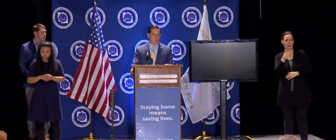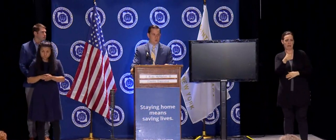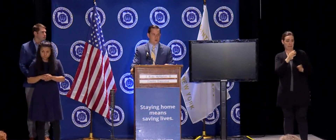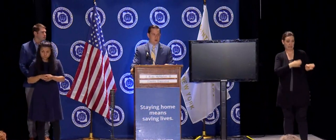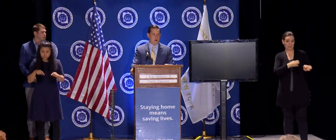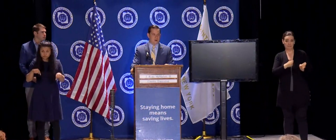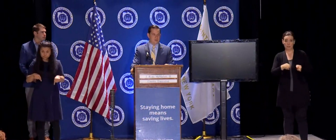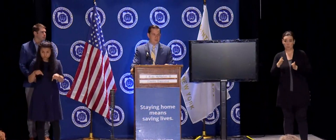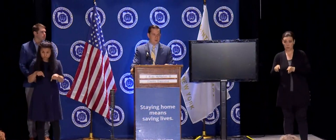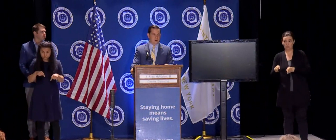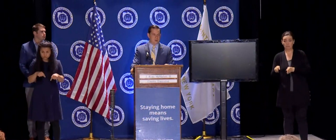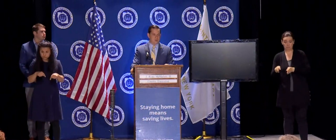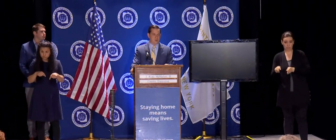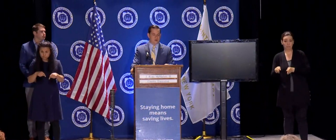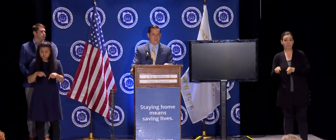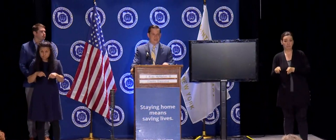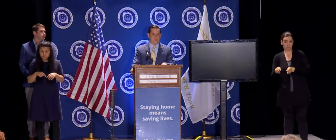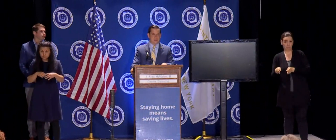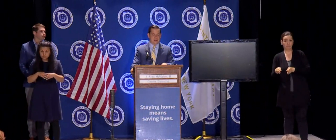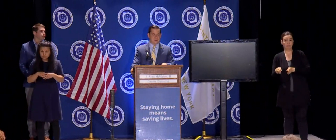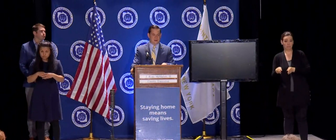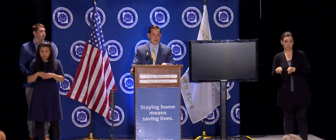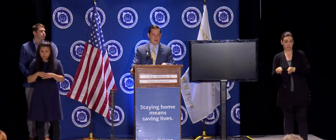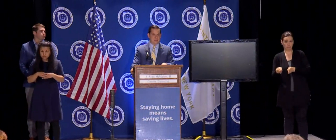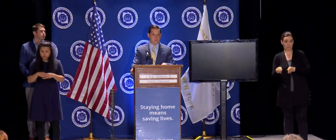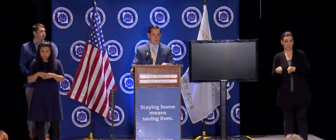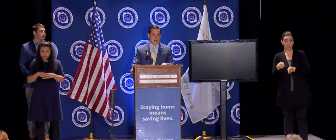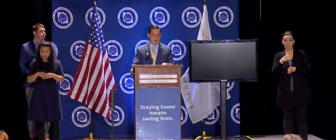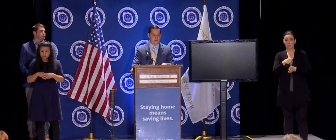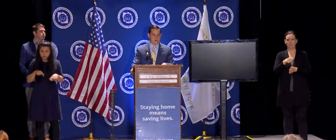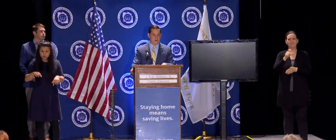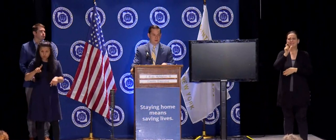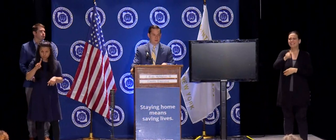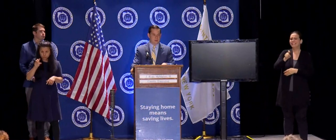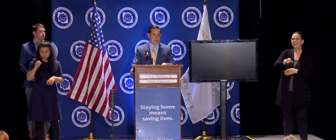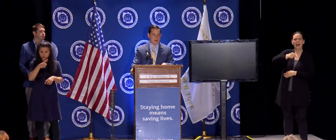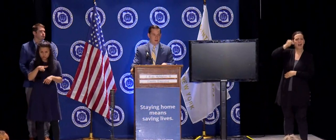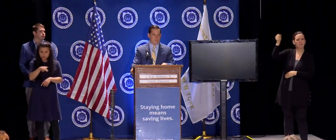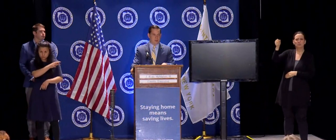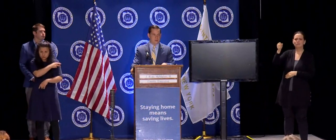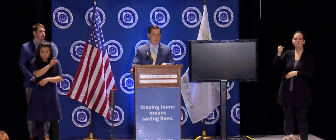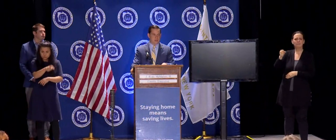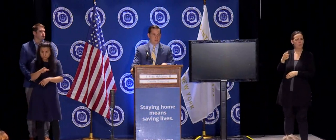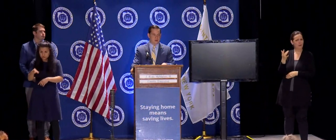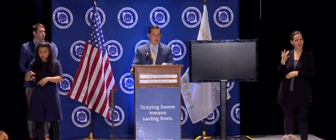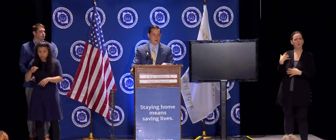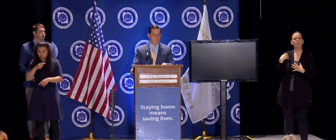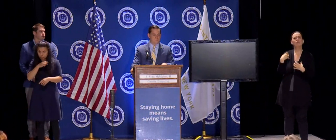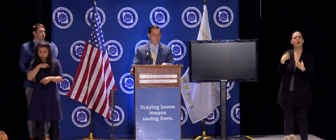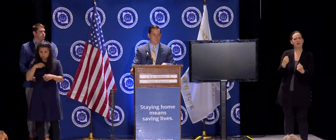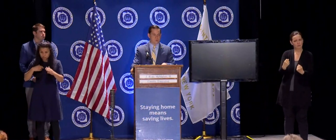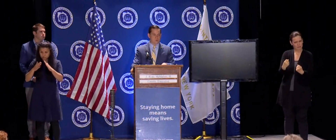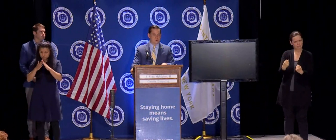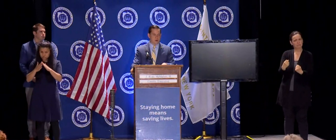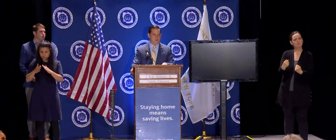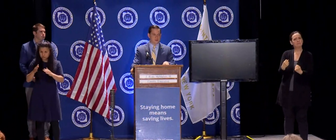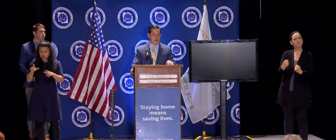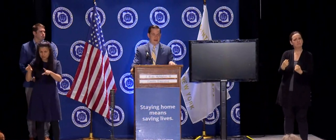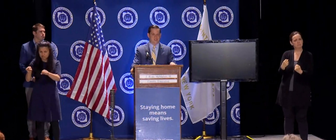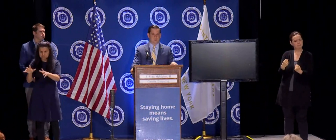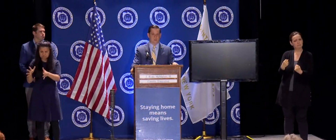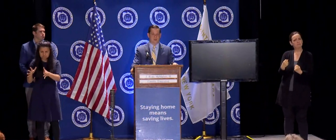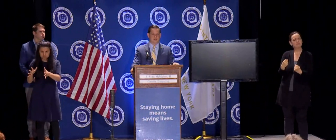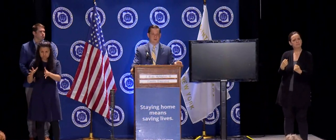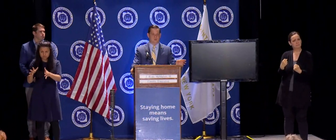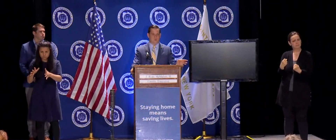who are no longer need to be hospitalized, but they are still